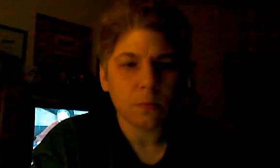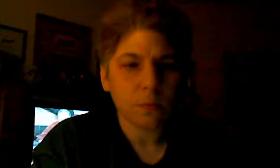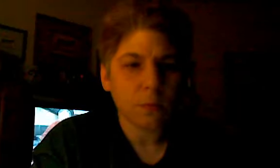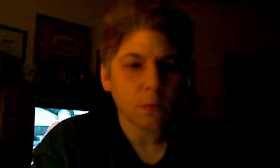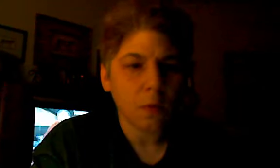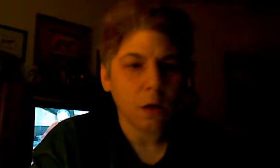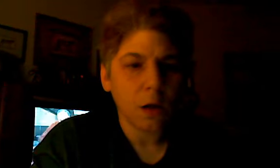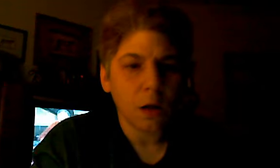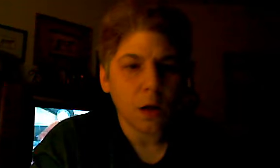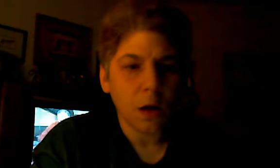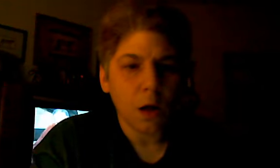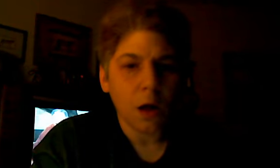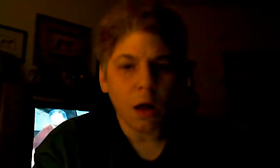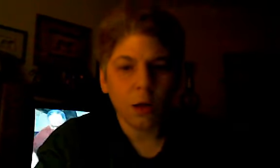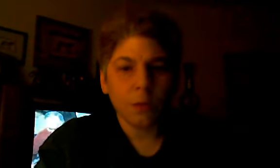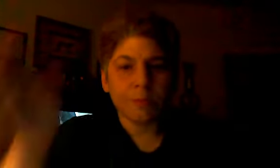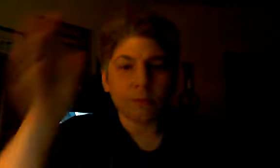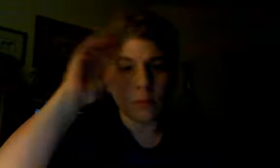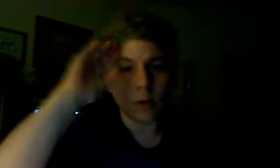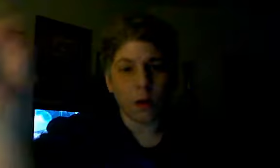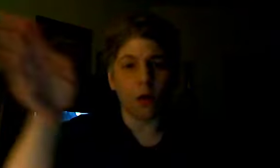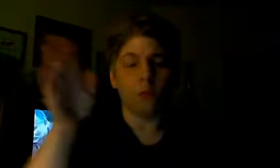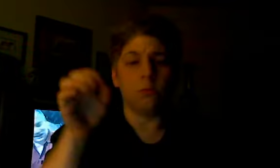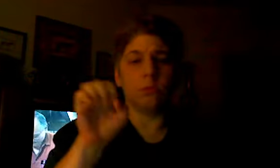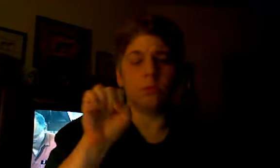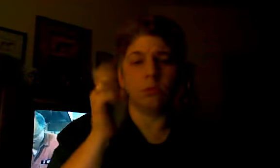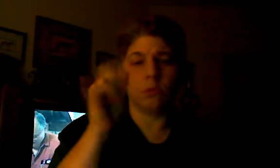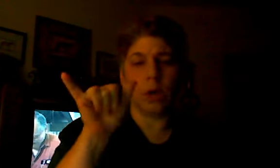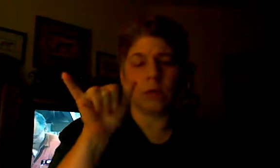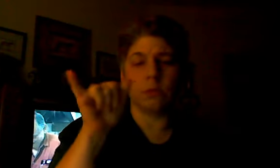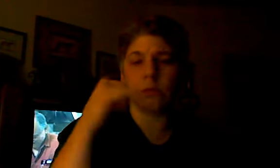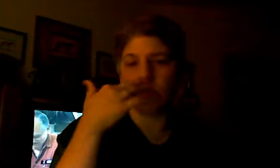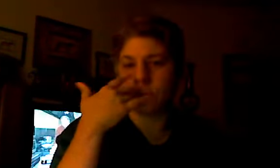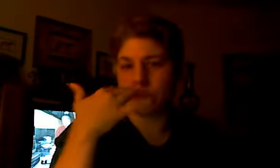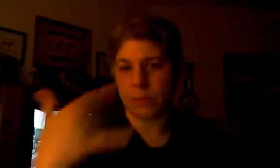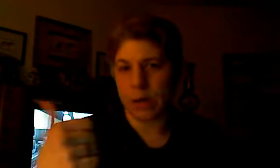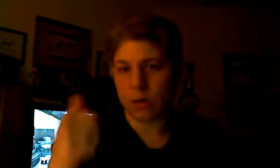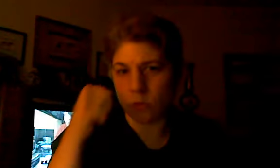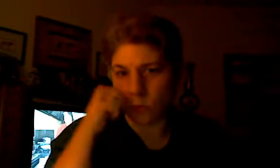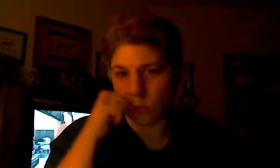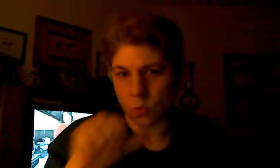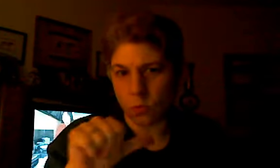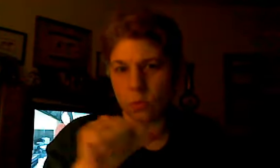Do remember the tamale? remember the tamale? What do you think? I know you did. Everybody buy tamale. Can you taste this? Sure.